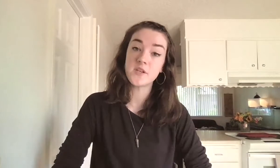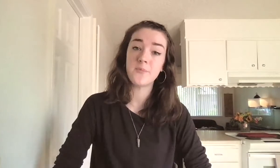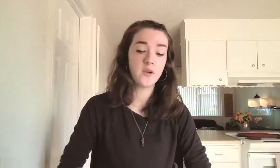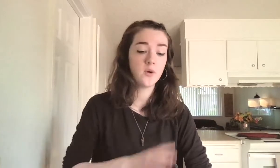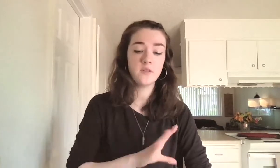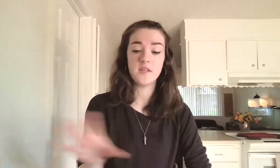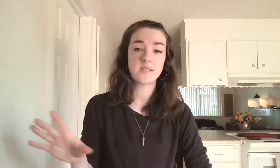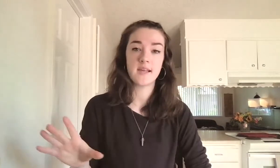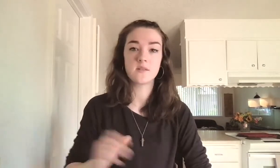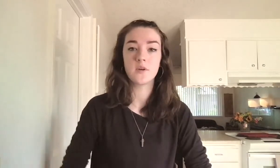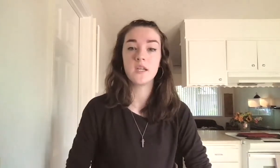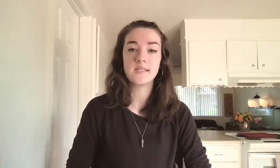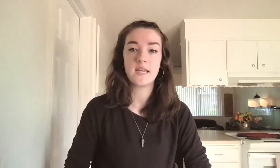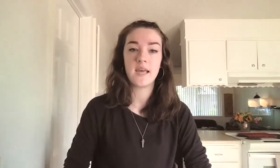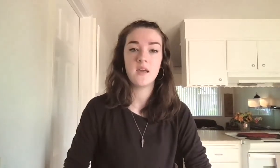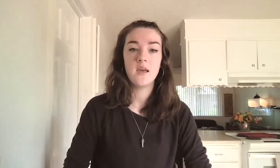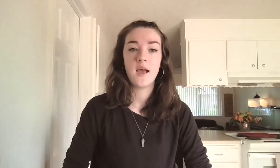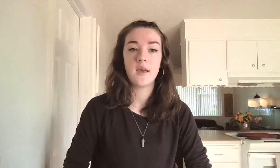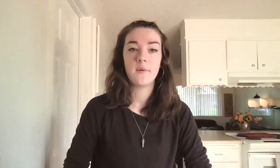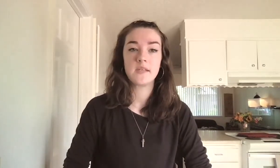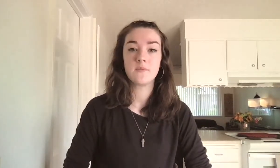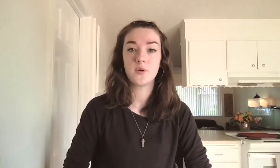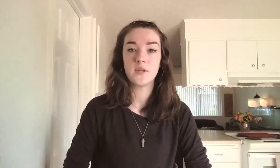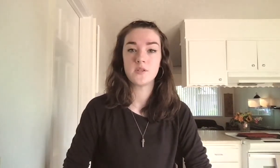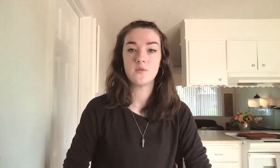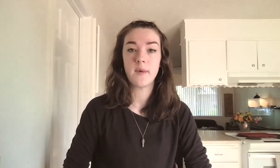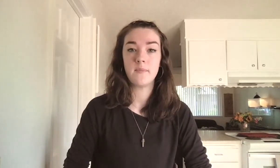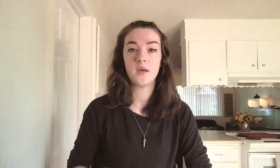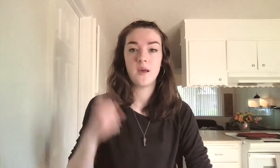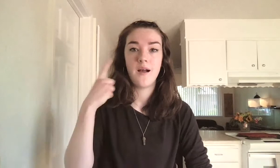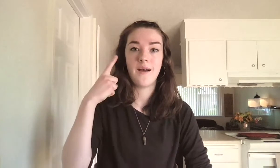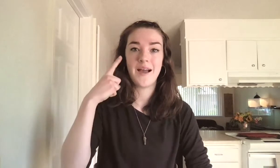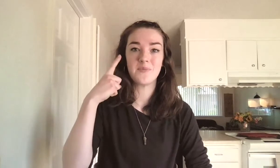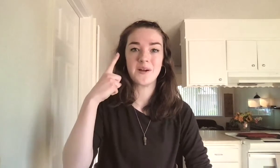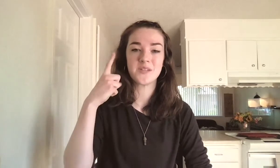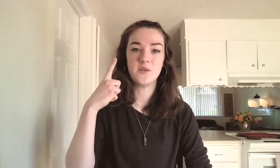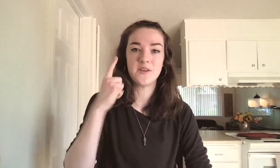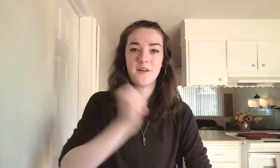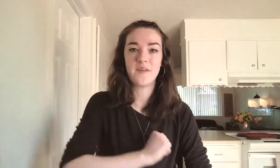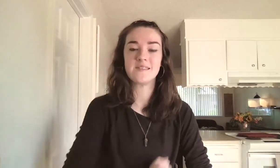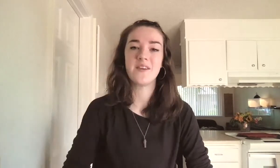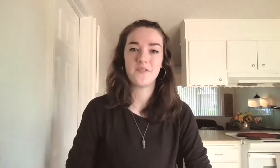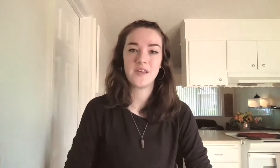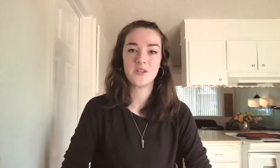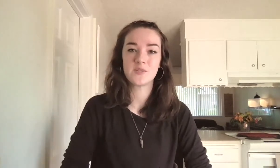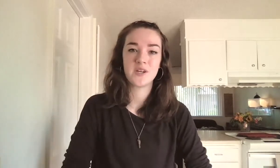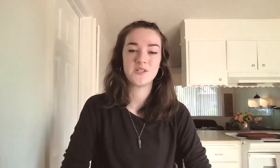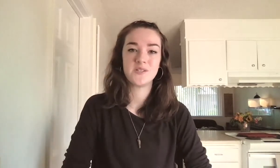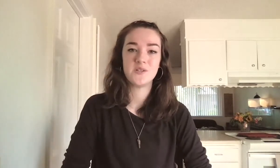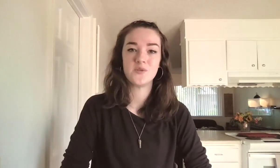in all of these signs that we're going to learn today, it's important to remember our eyebrows and using our face and our facial expressions to show the